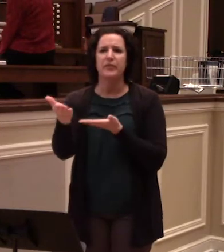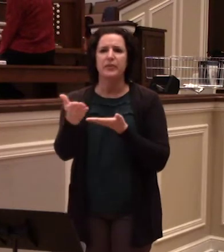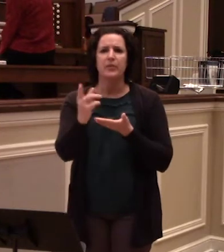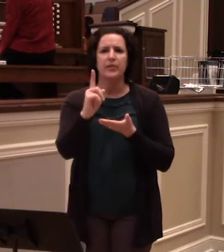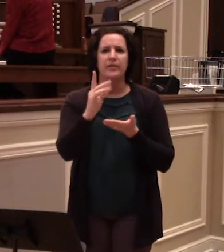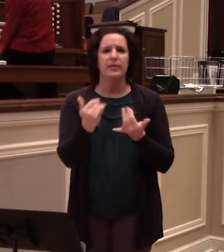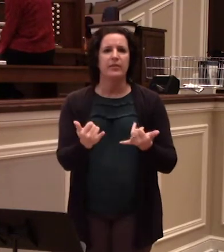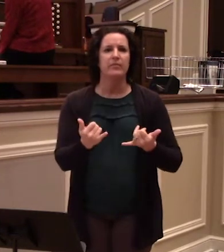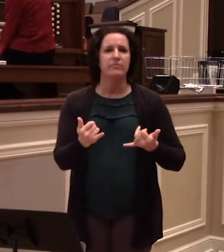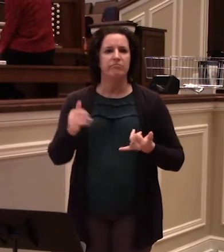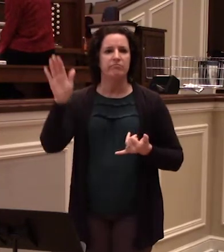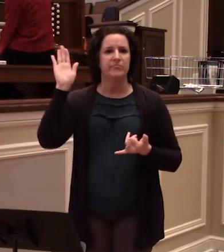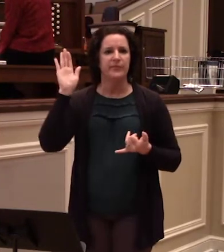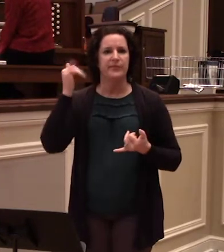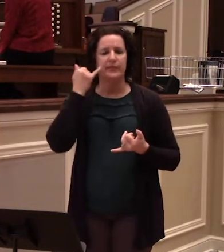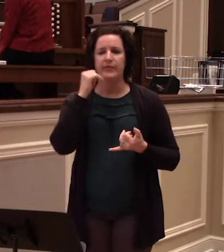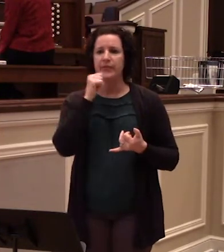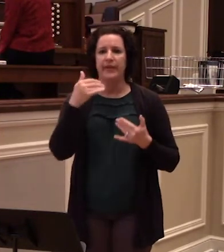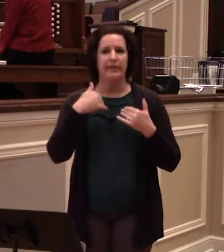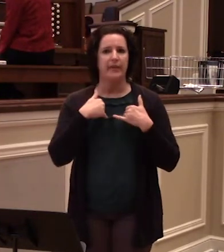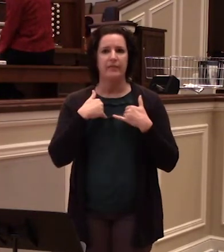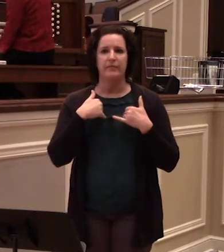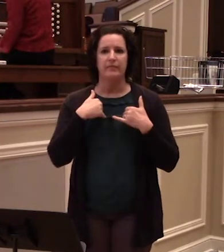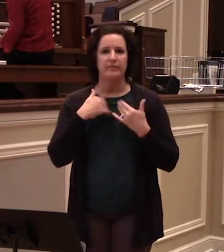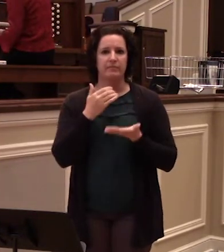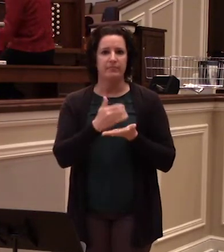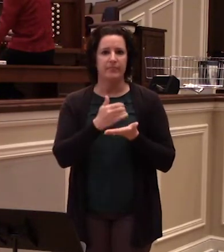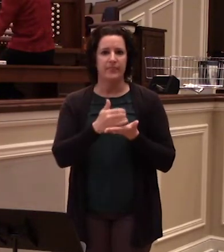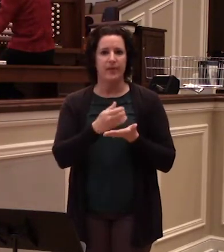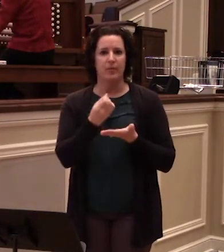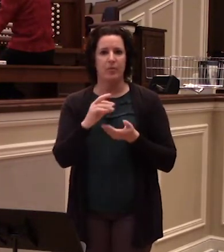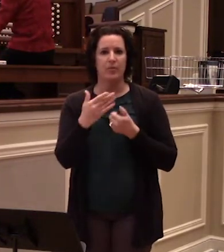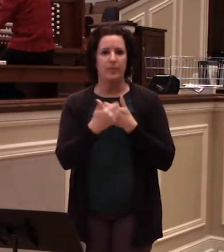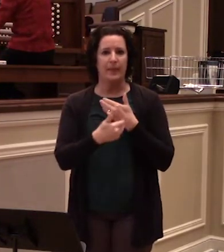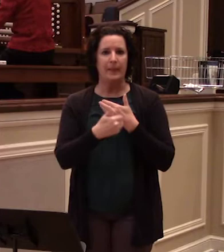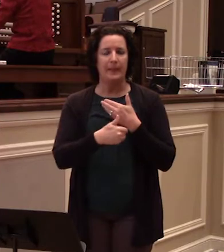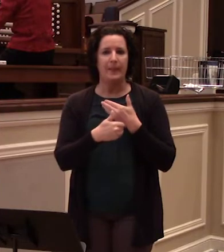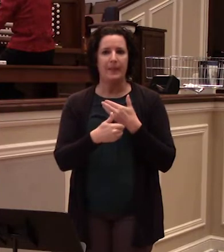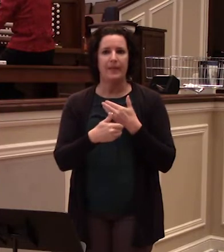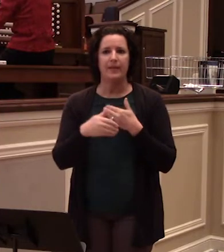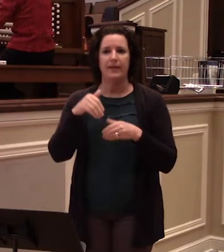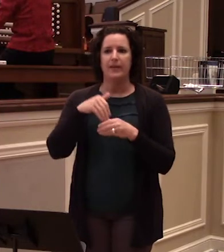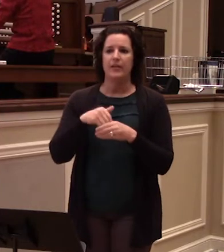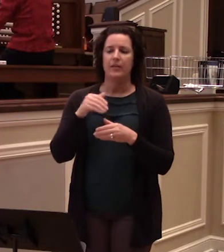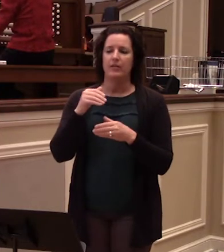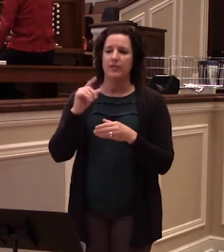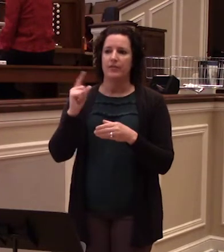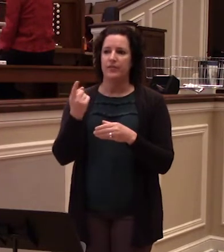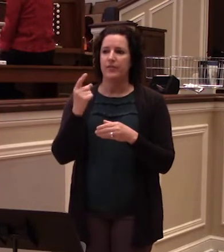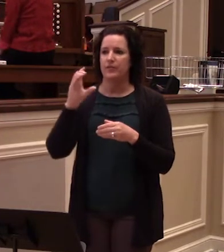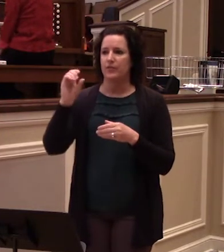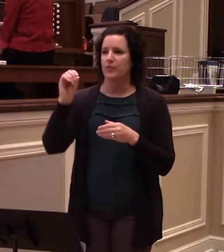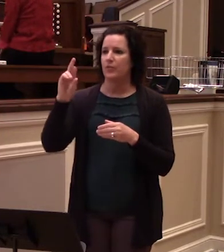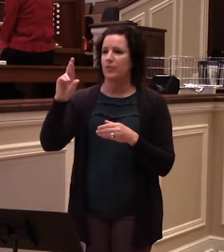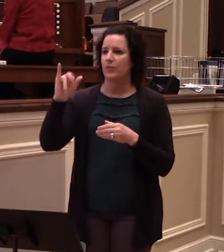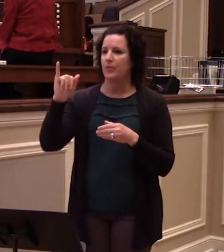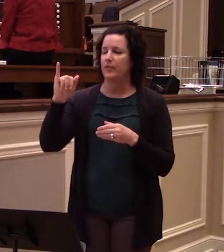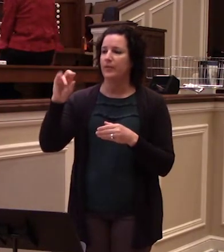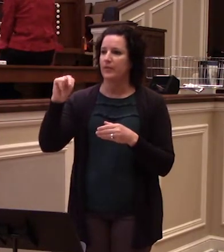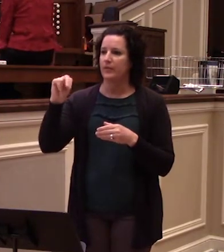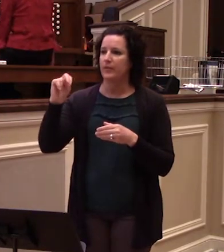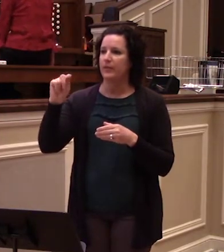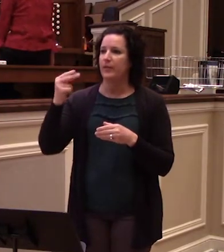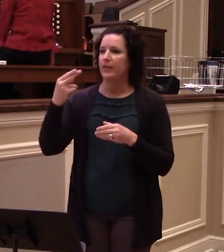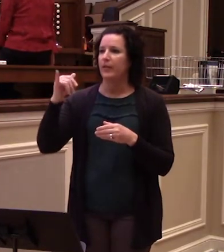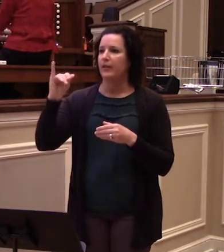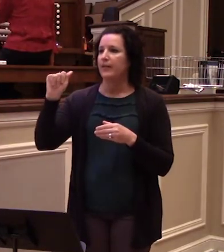see anyone. I think everybody's ready. So in 1 Corinthians 11, the Apostle Paul is teaching about